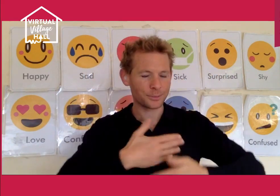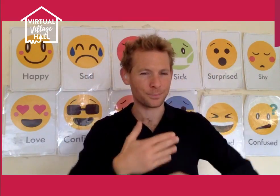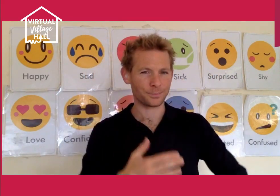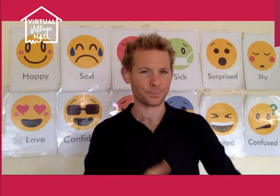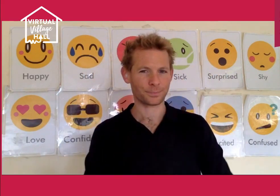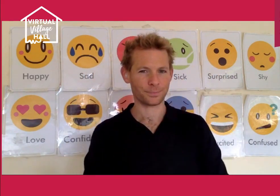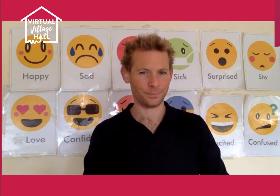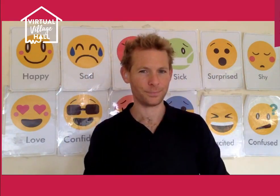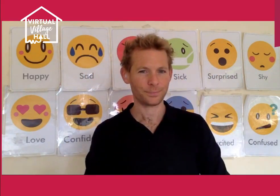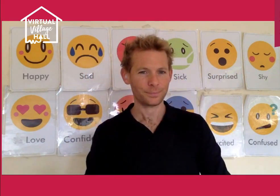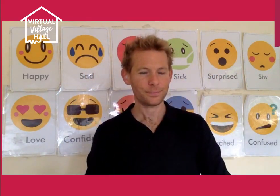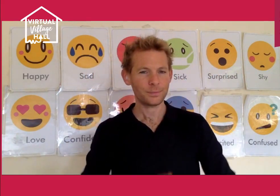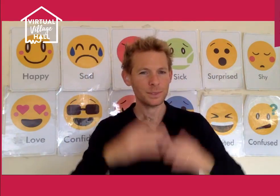Dark.